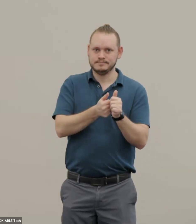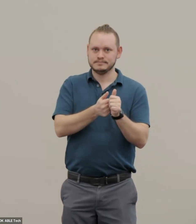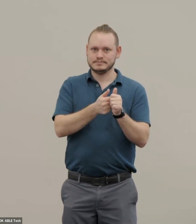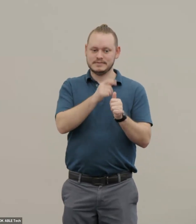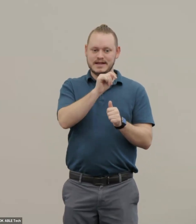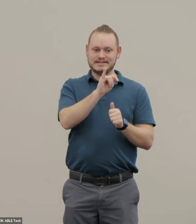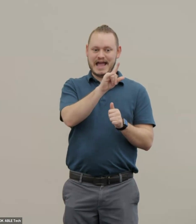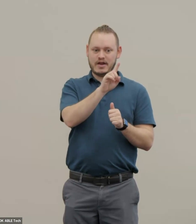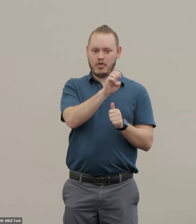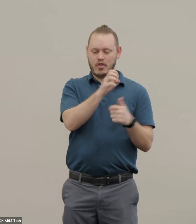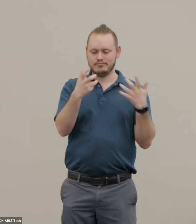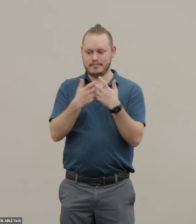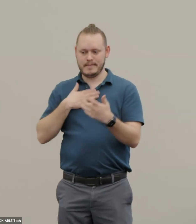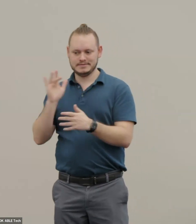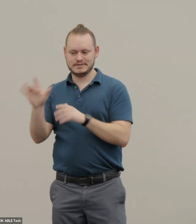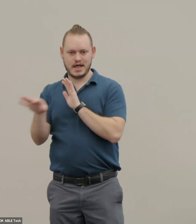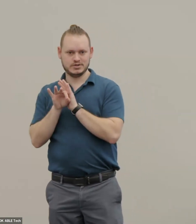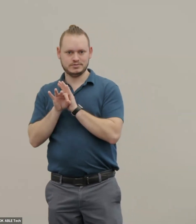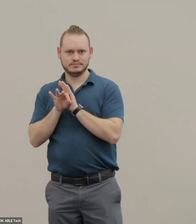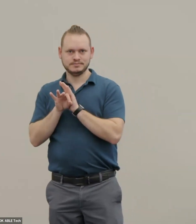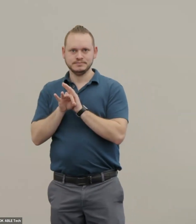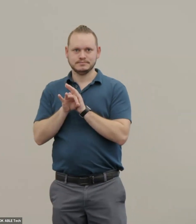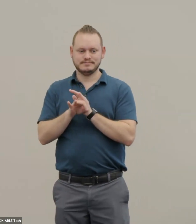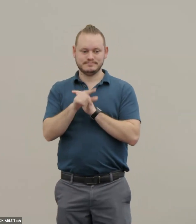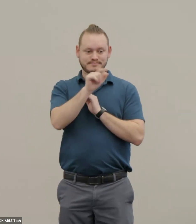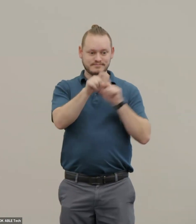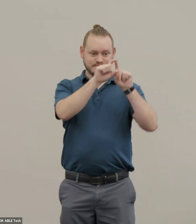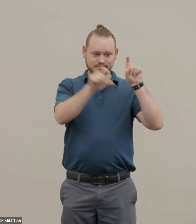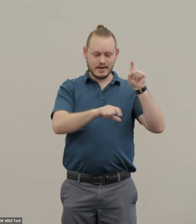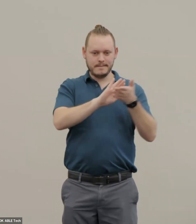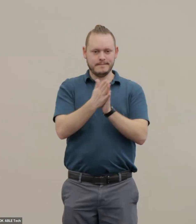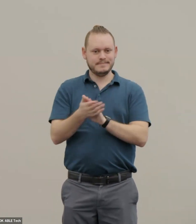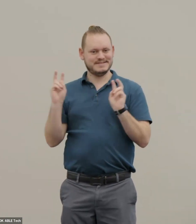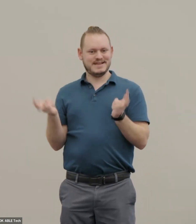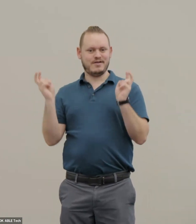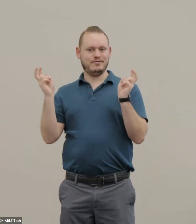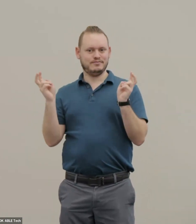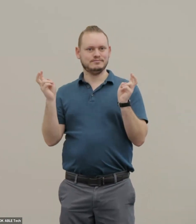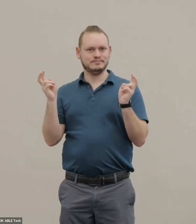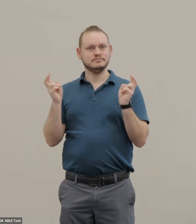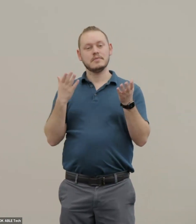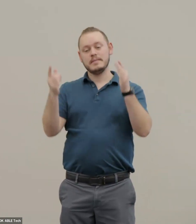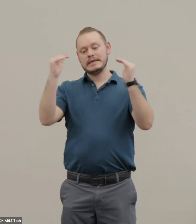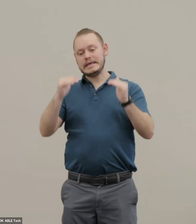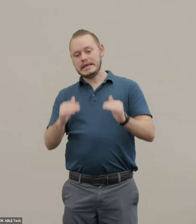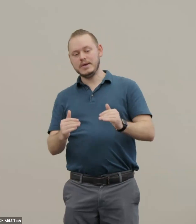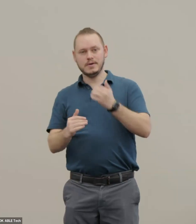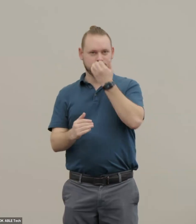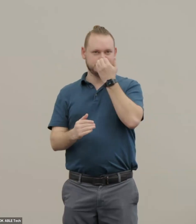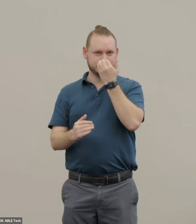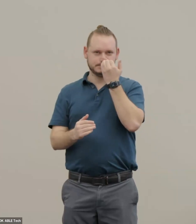to match my selection. And now I'm making that heading the title. And then maybe I'll come down